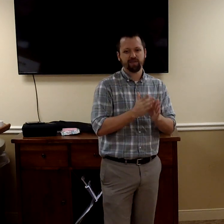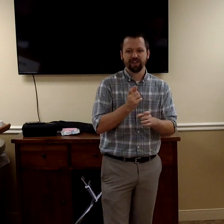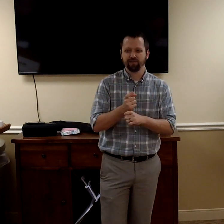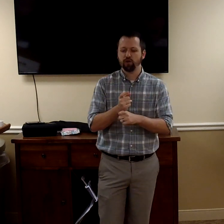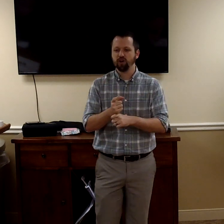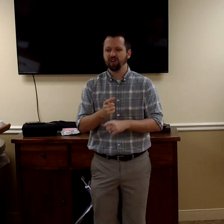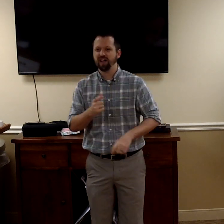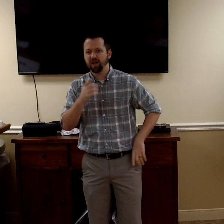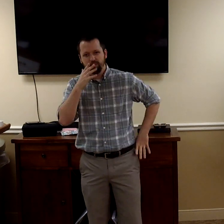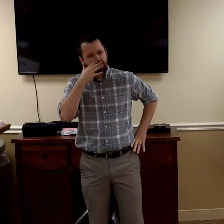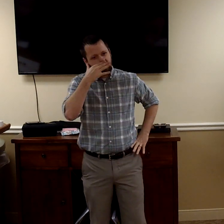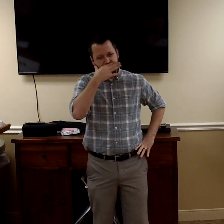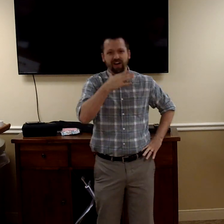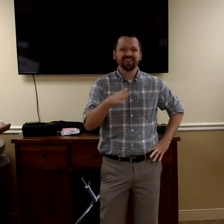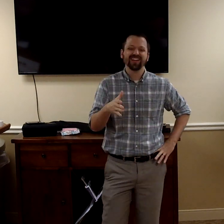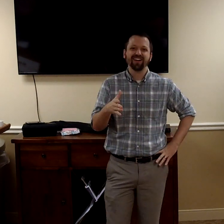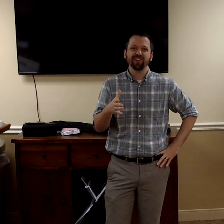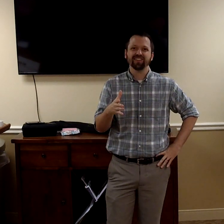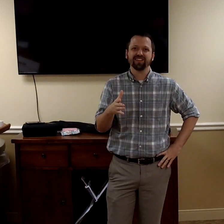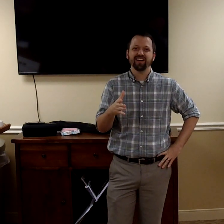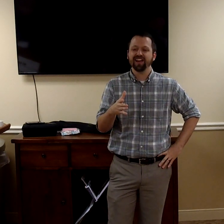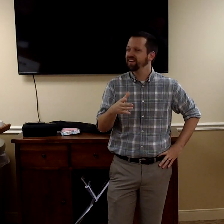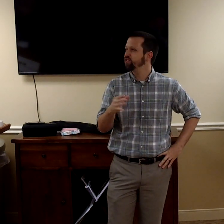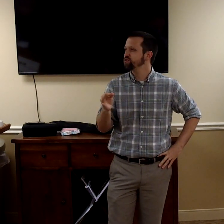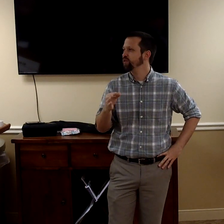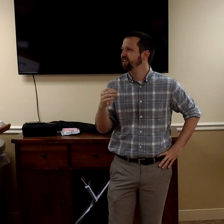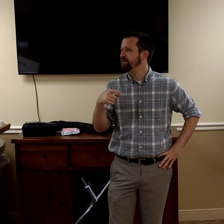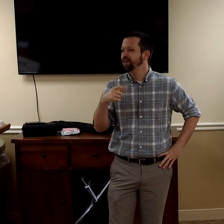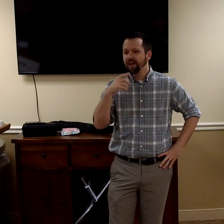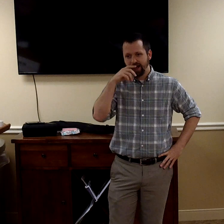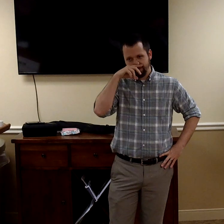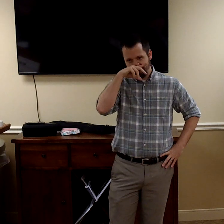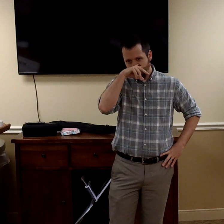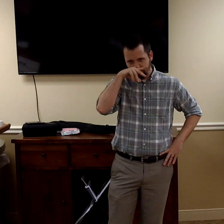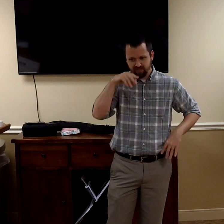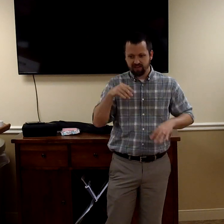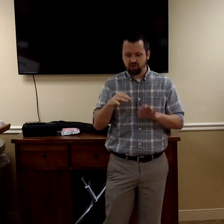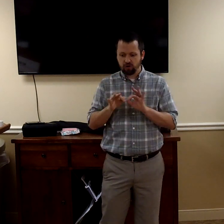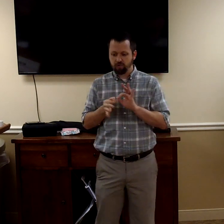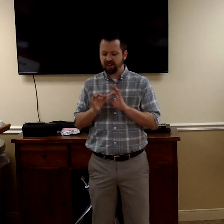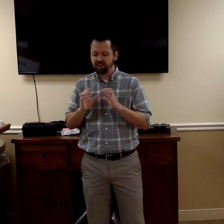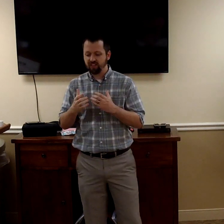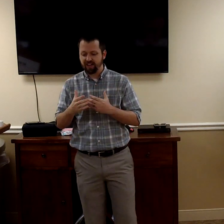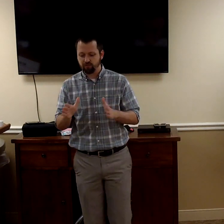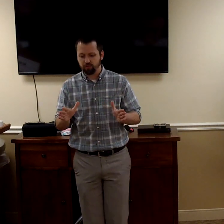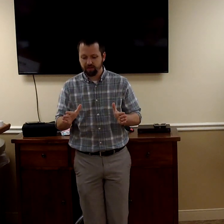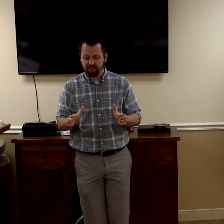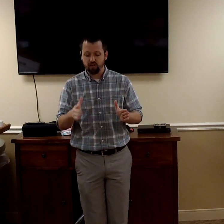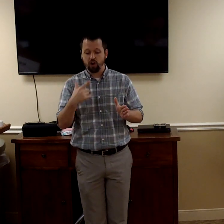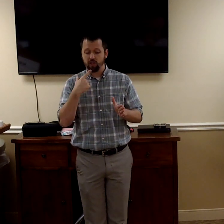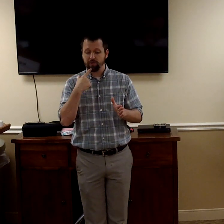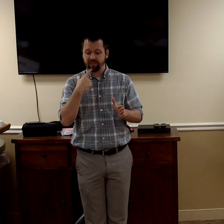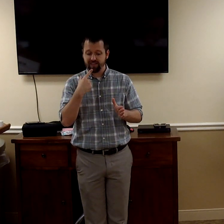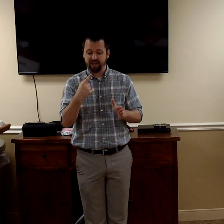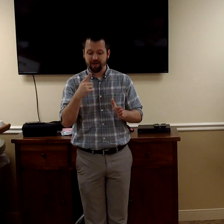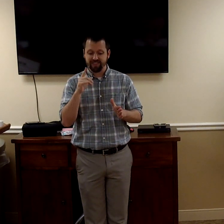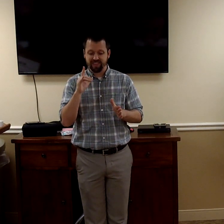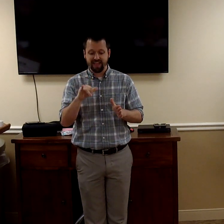expect a phone call. No, actually, alright, another story time. I was interpreting in a classroom, and that's all I'm going to say about that,